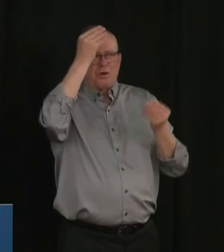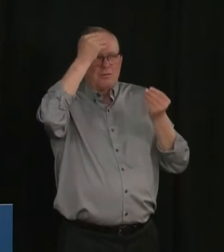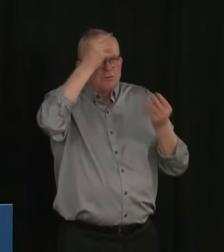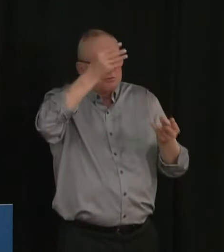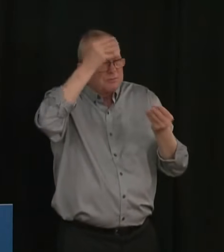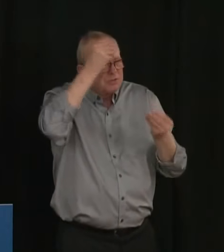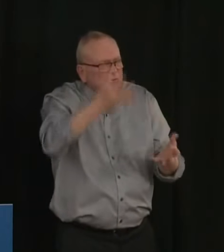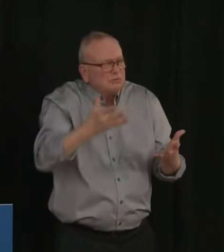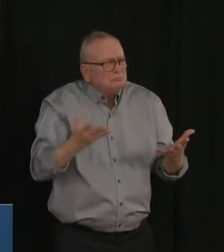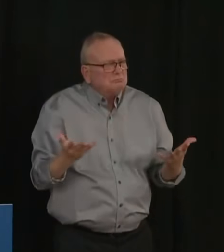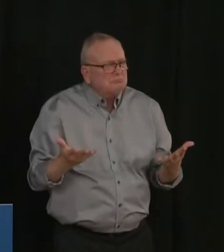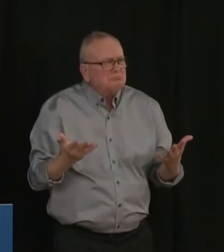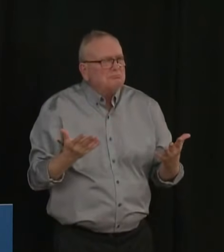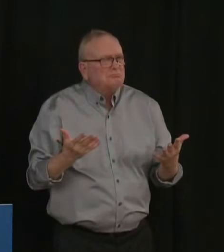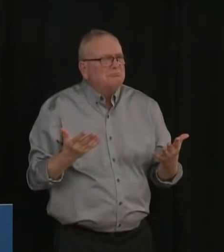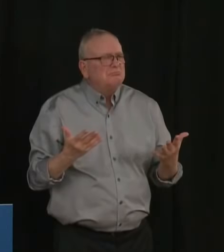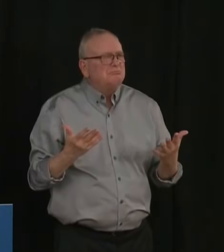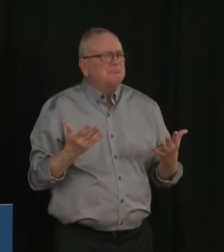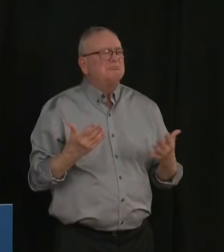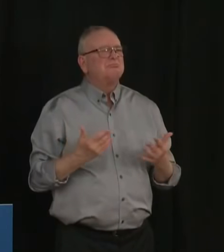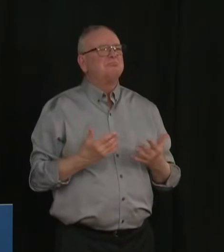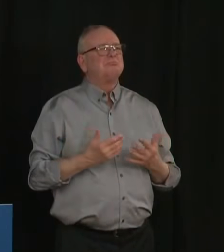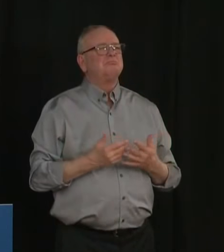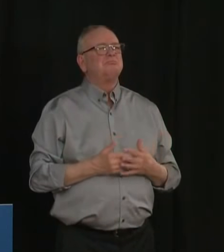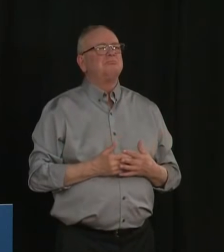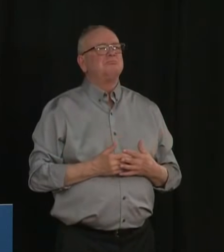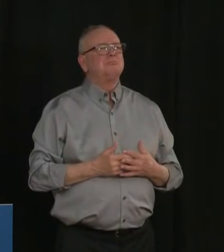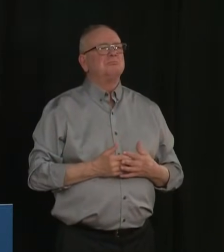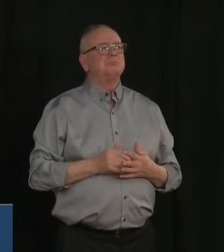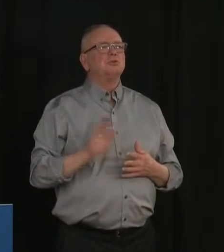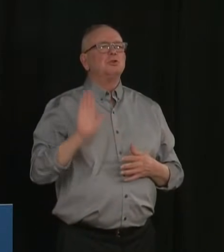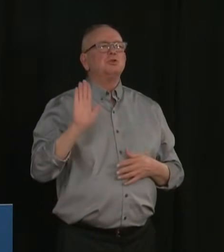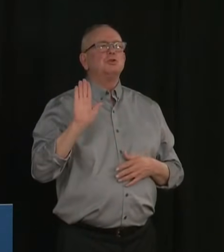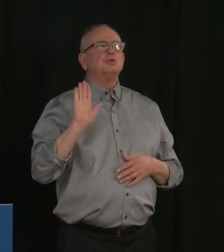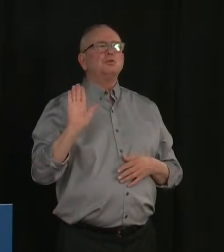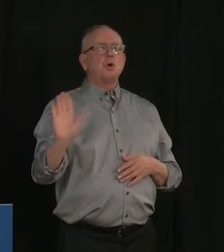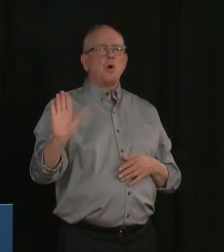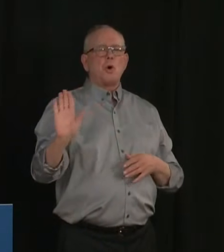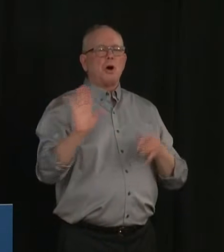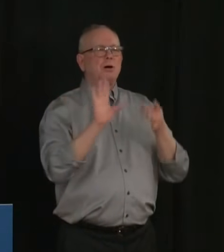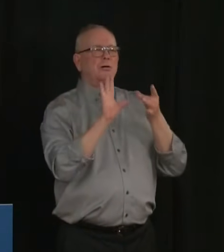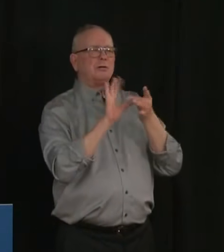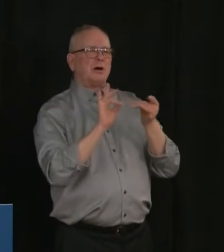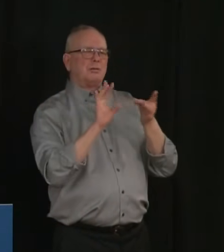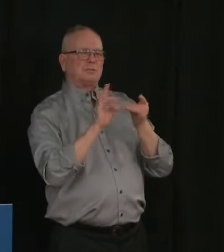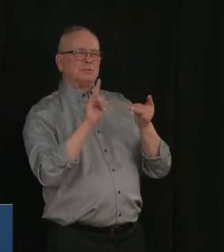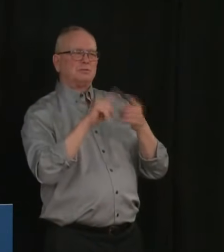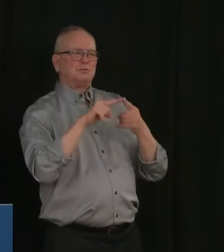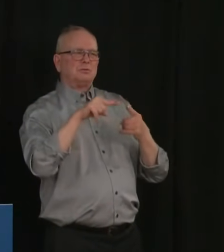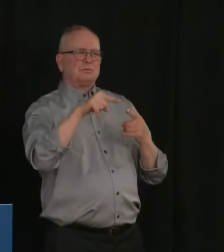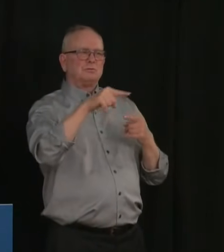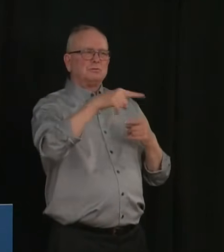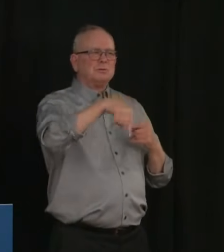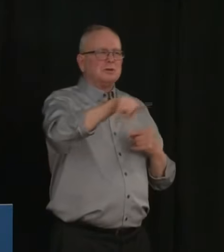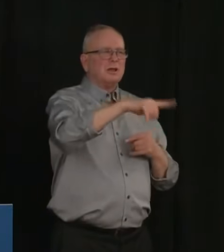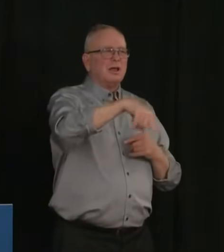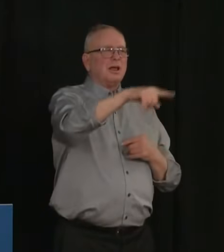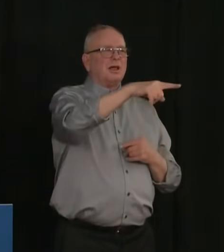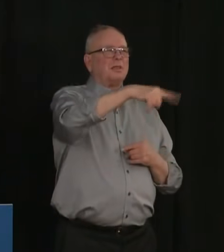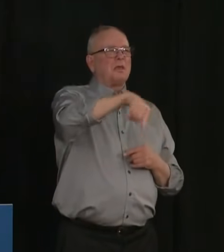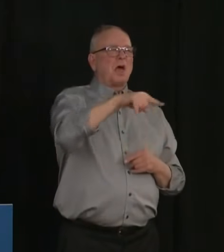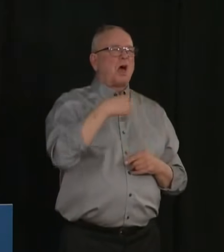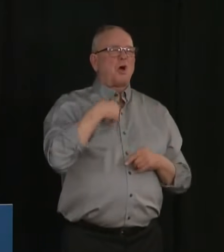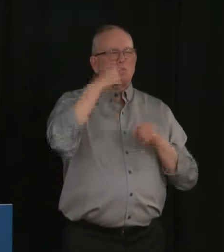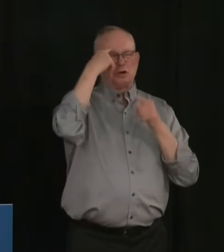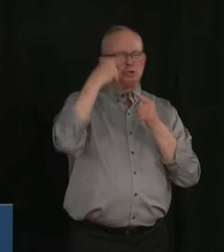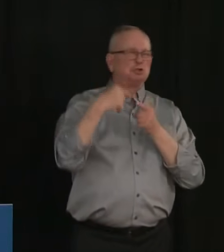you're proposing. So what is your reaction then to them taking that information and saying, I don't agree with it, and advocating